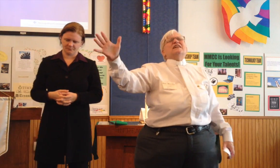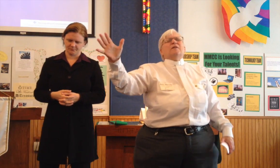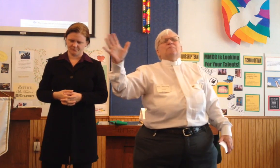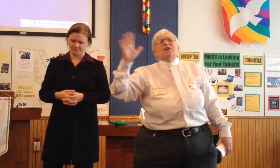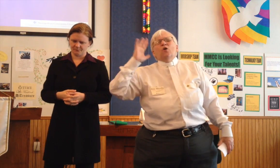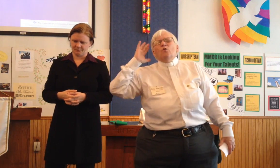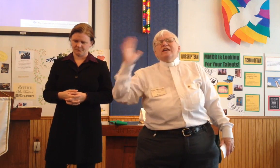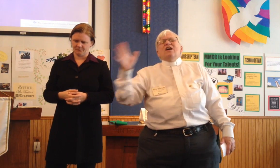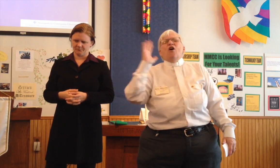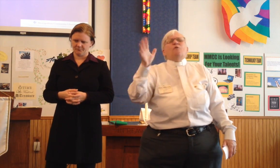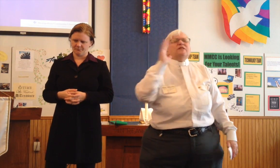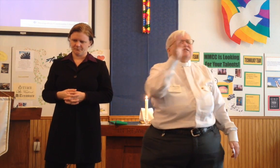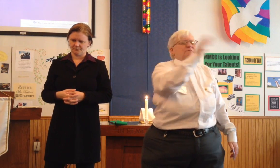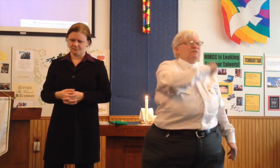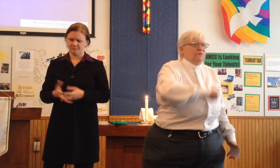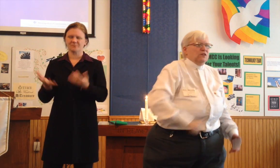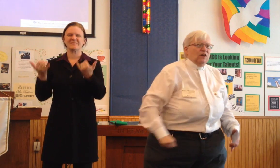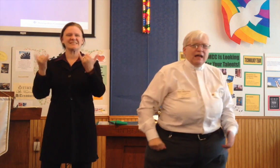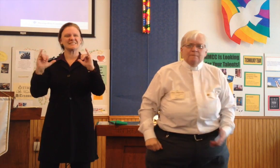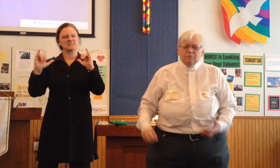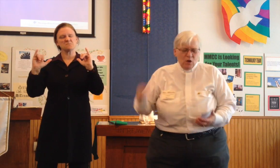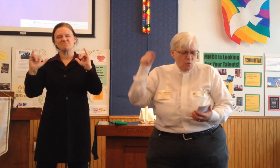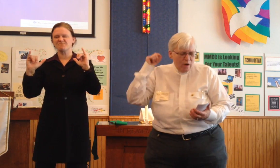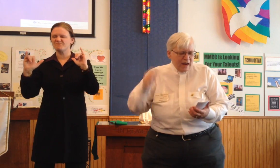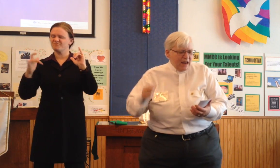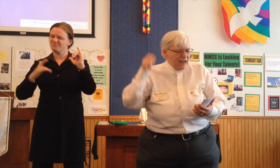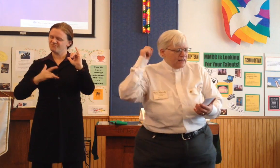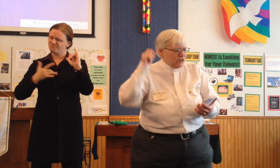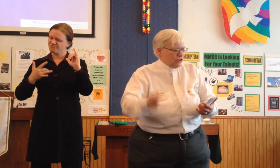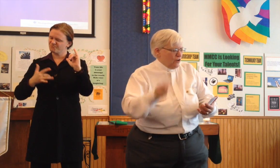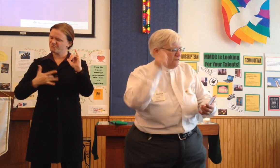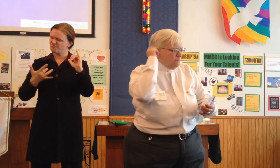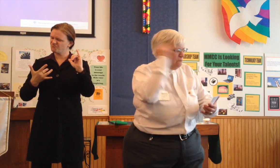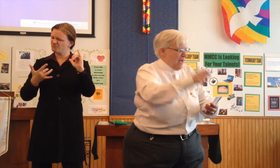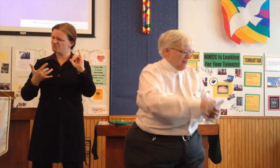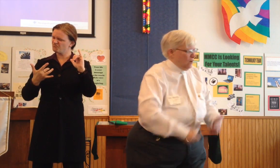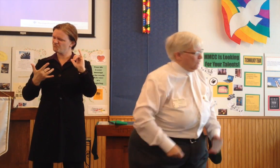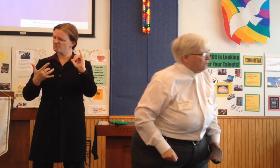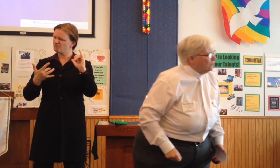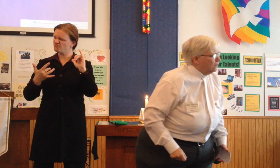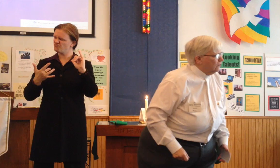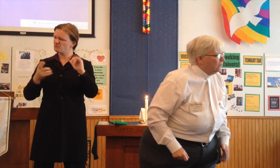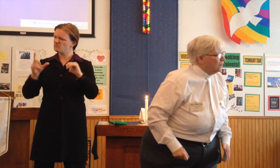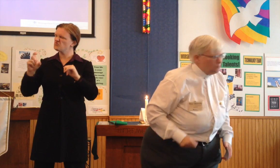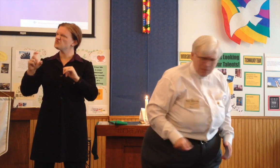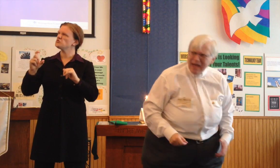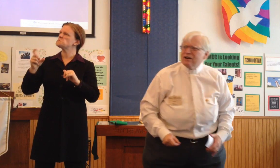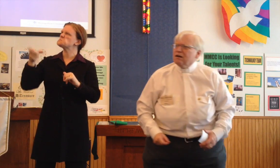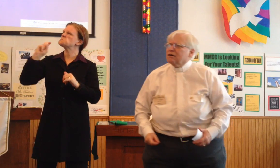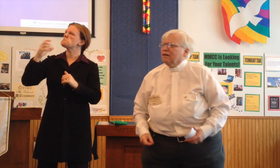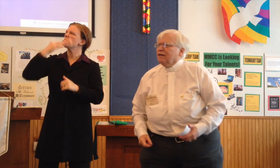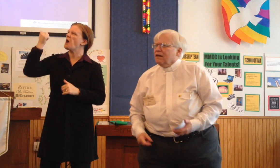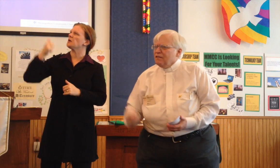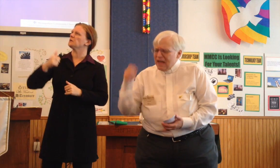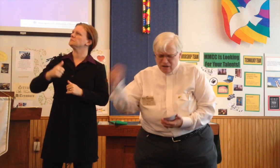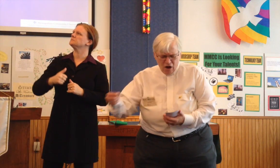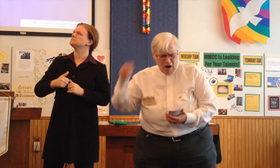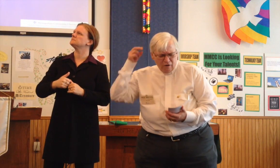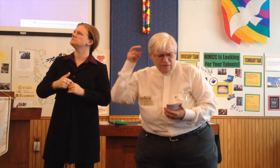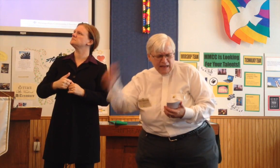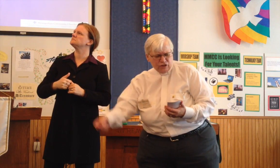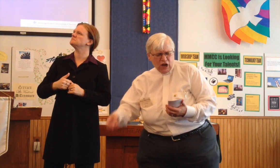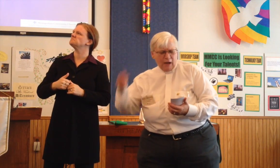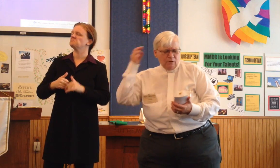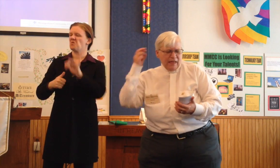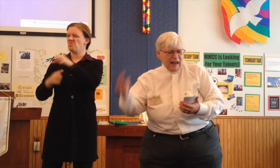And still, we always seem to feel like we deserve better. Better. That